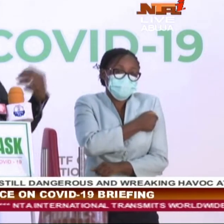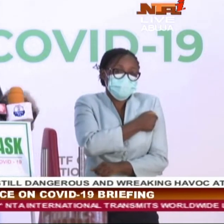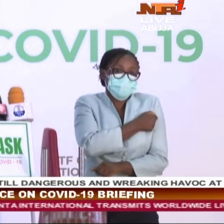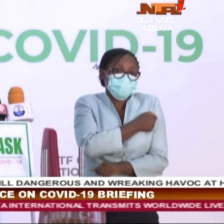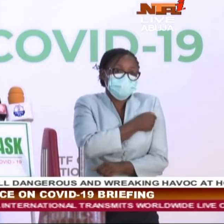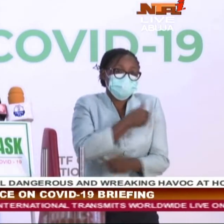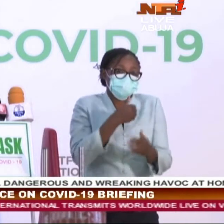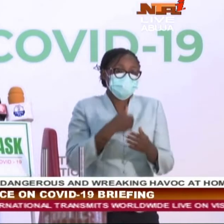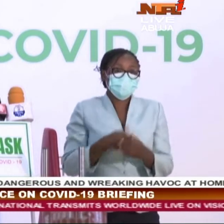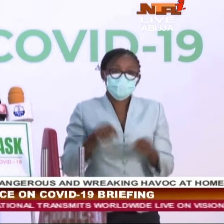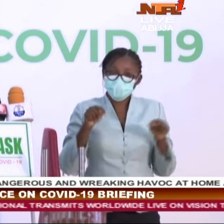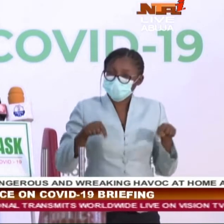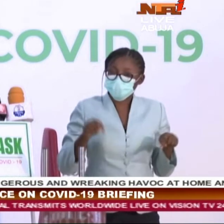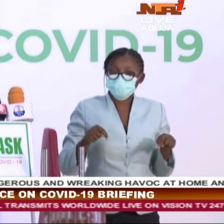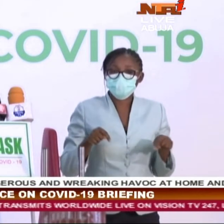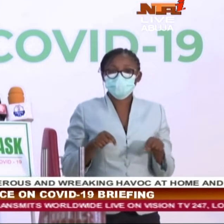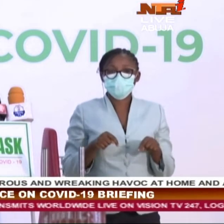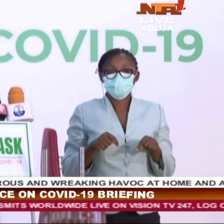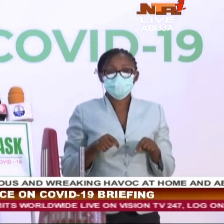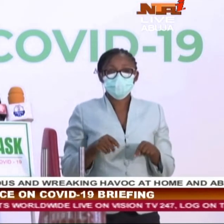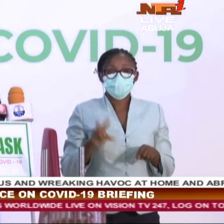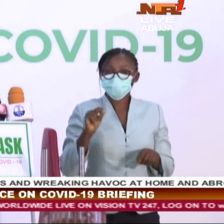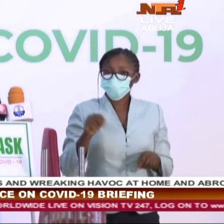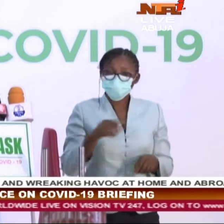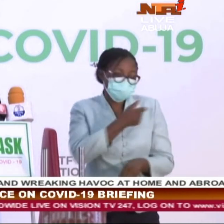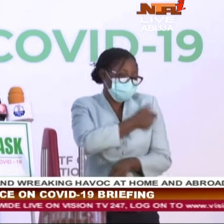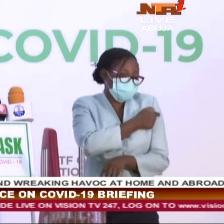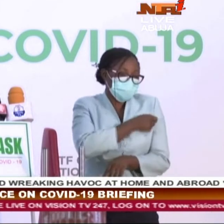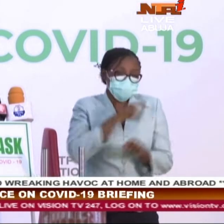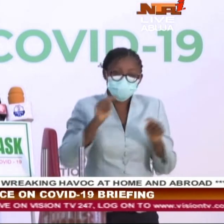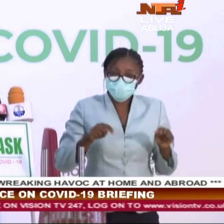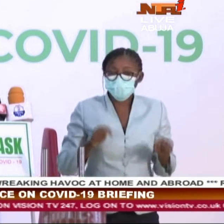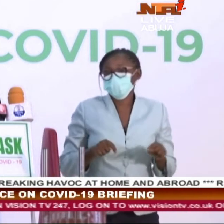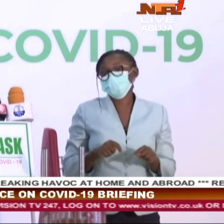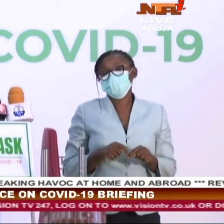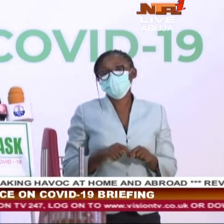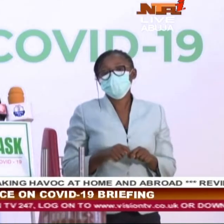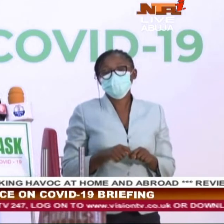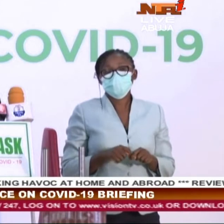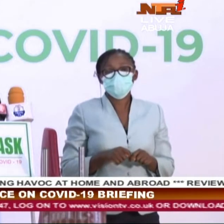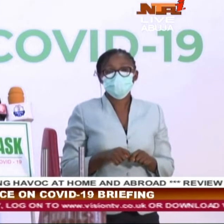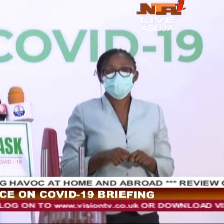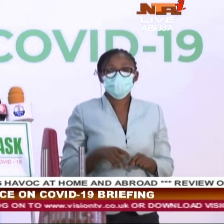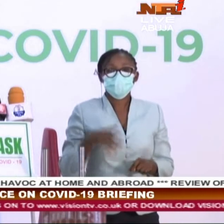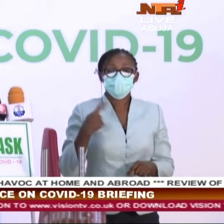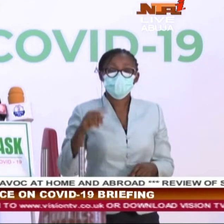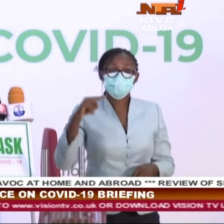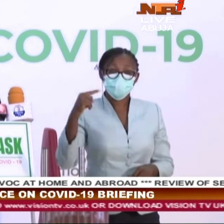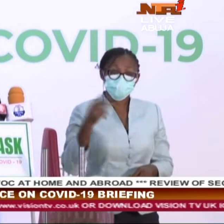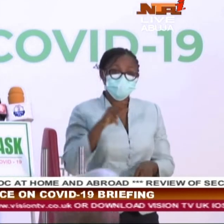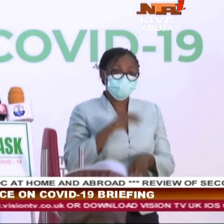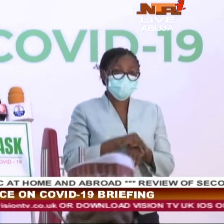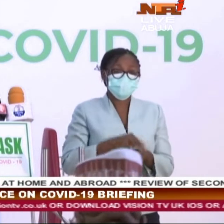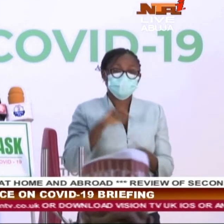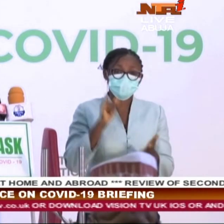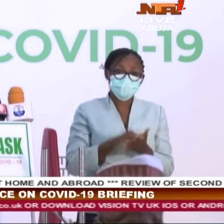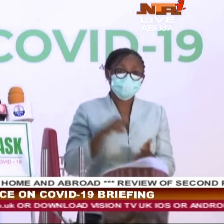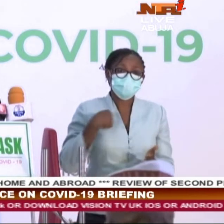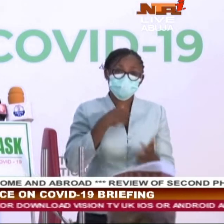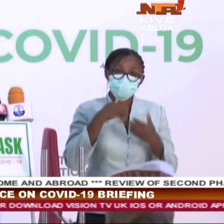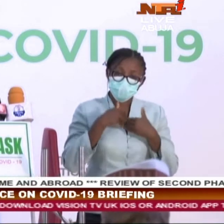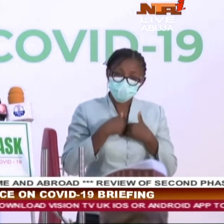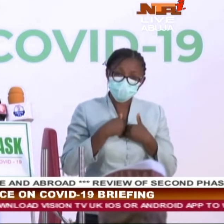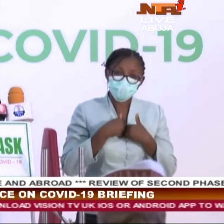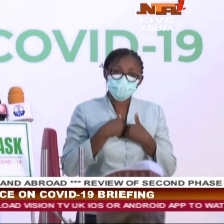ahead in terms of availability and procurement. The only message we have